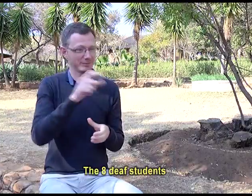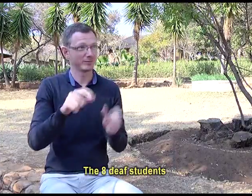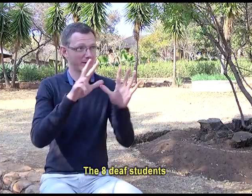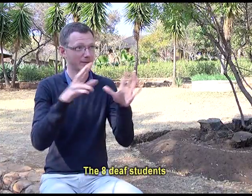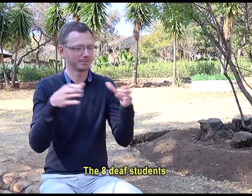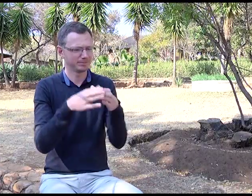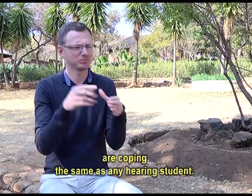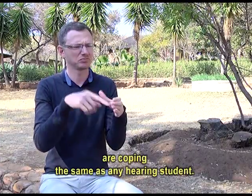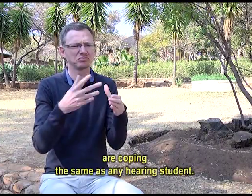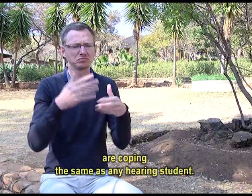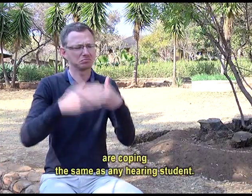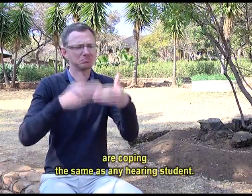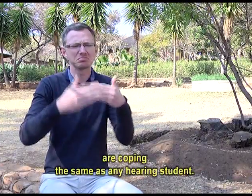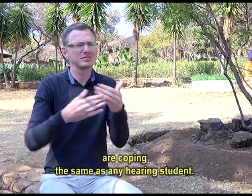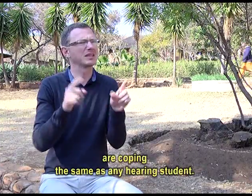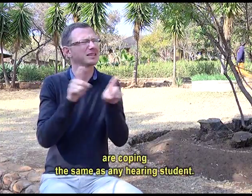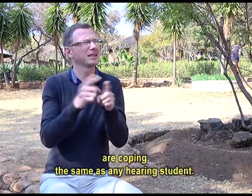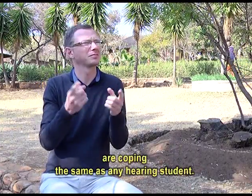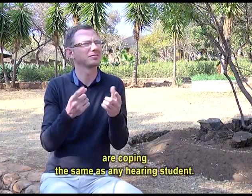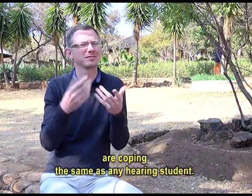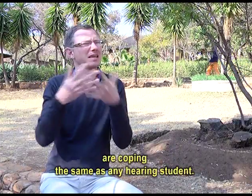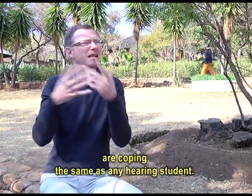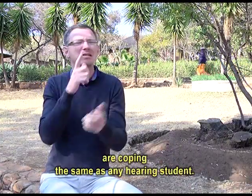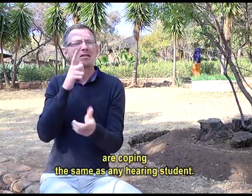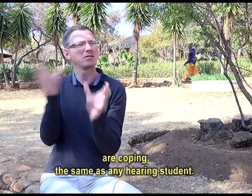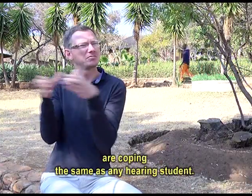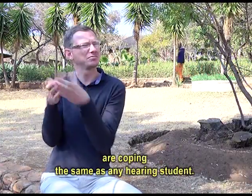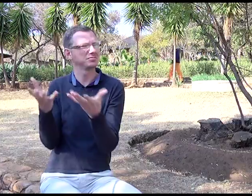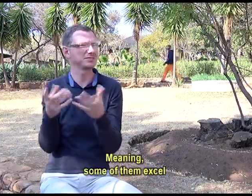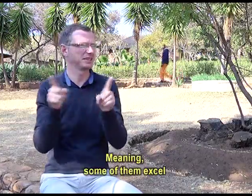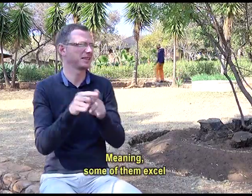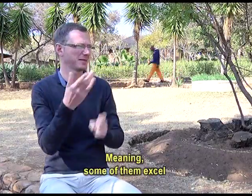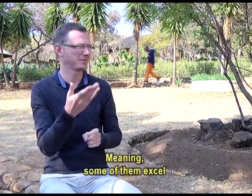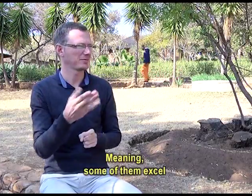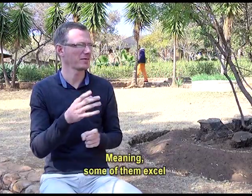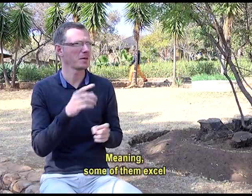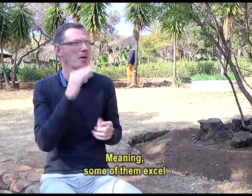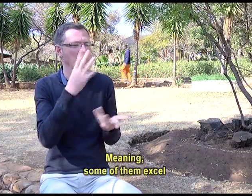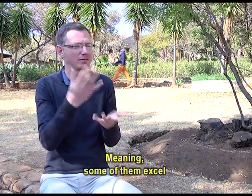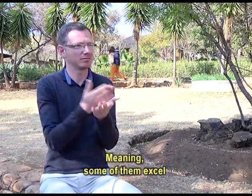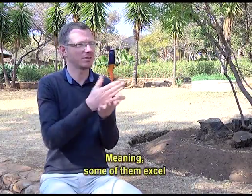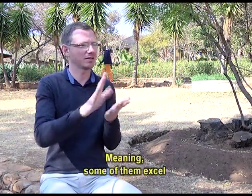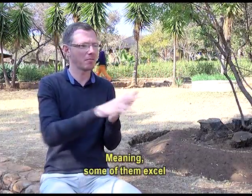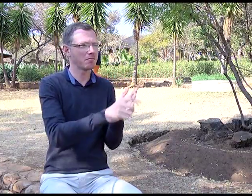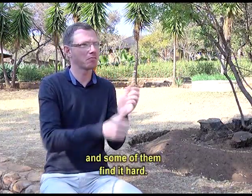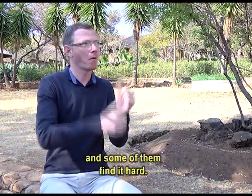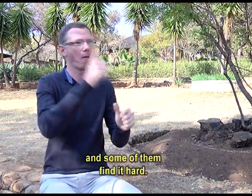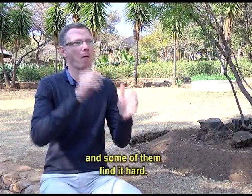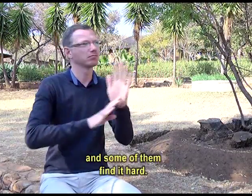The 8 deaf students are coping the same as any hearing student, meaning some of them excel and some of them